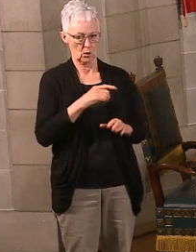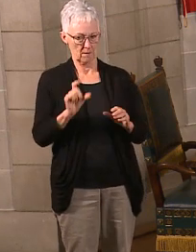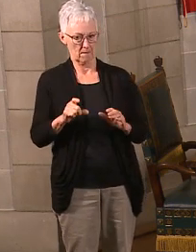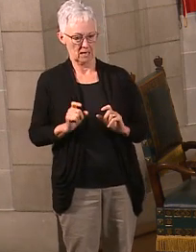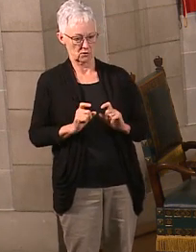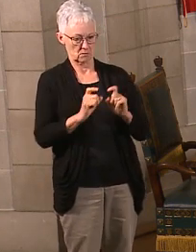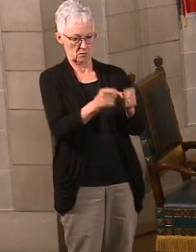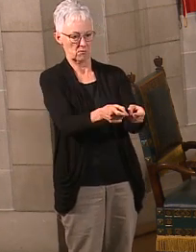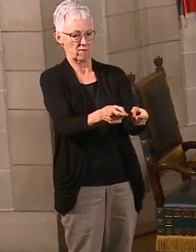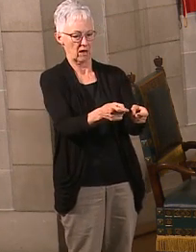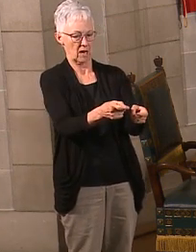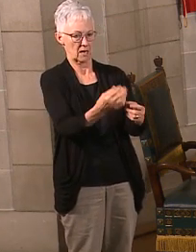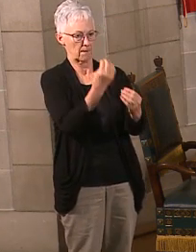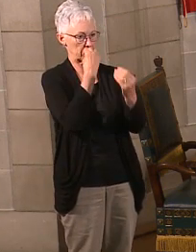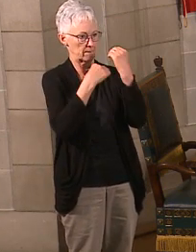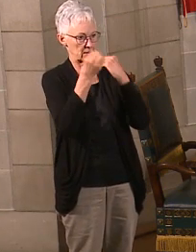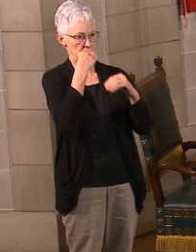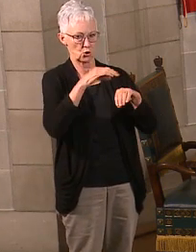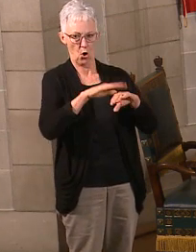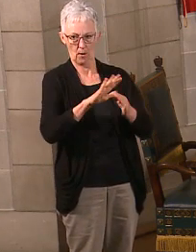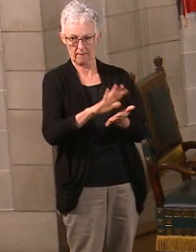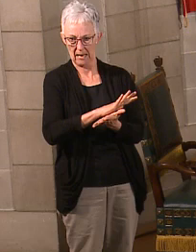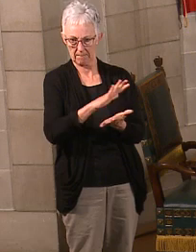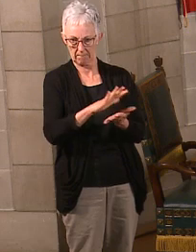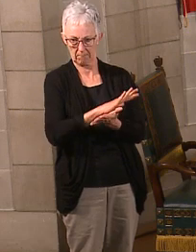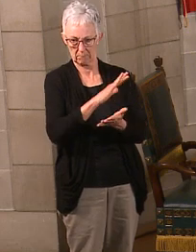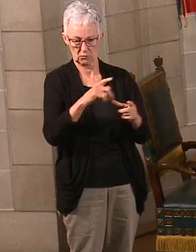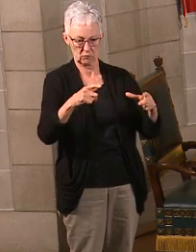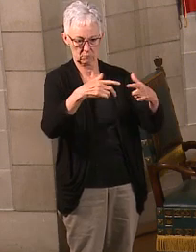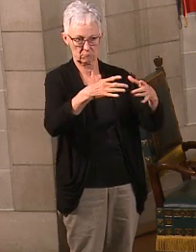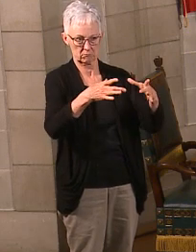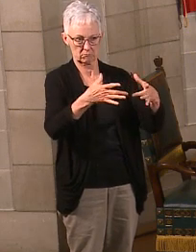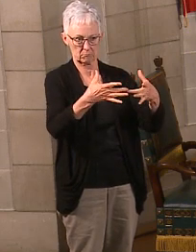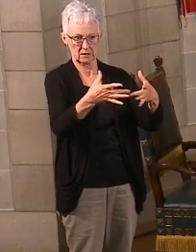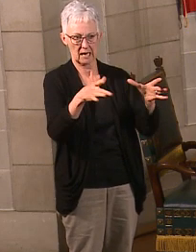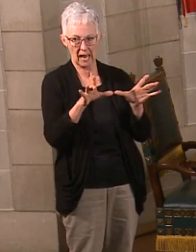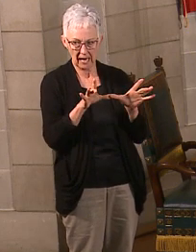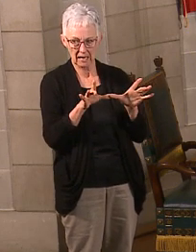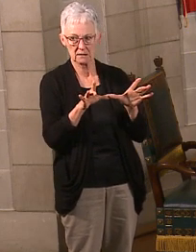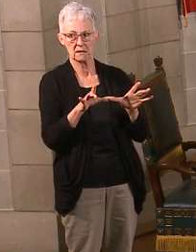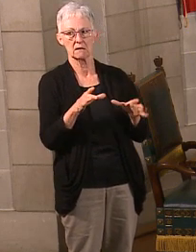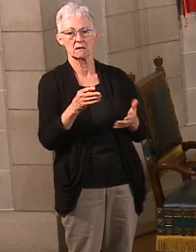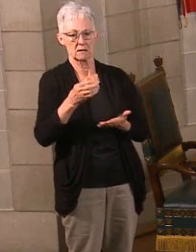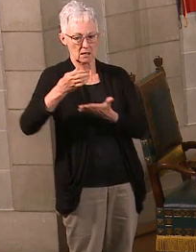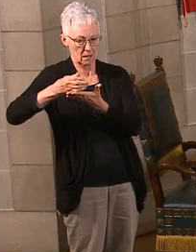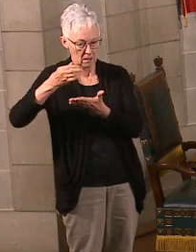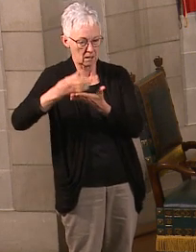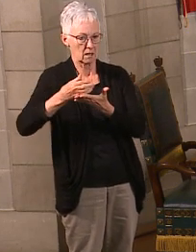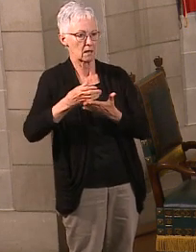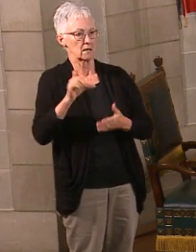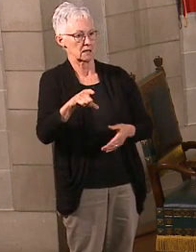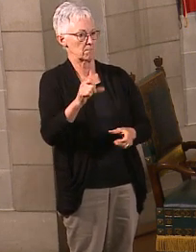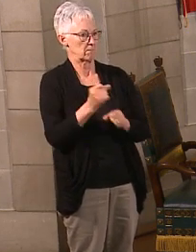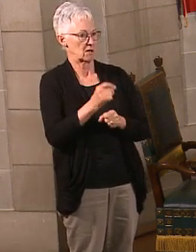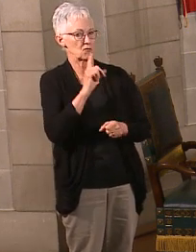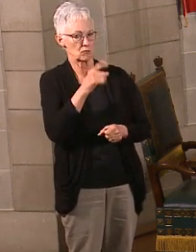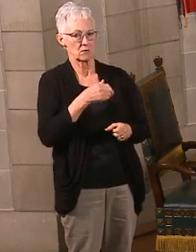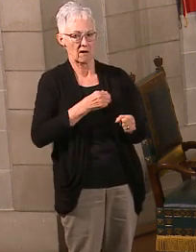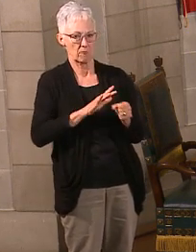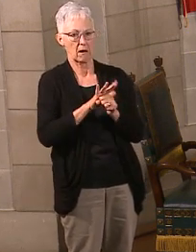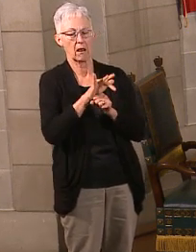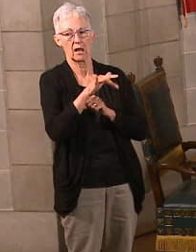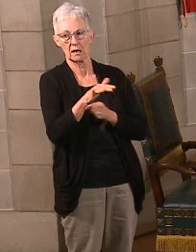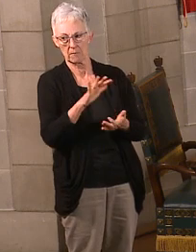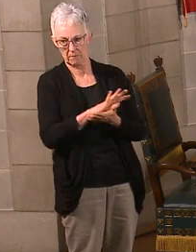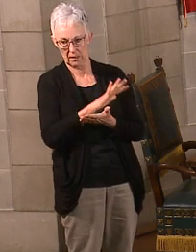meals on paper products, as we call them, we need to make sure that we've got enough of that we can do that. Also, we made sure